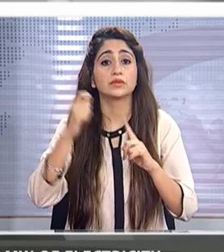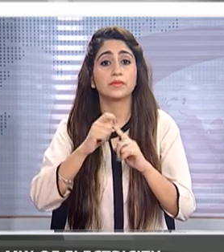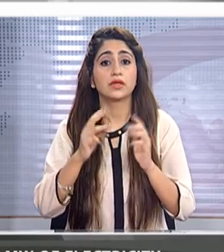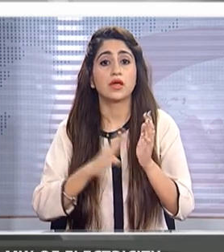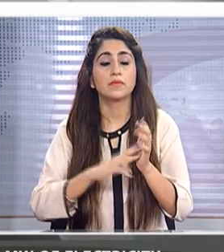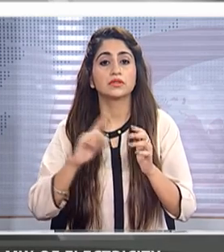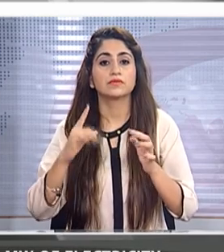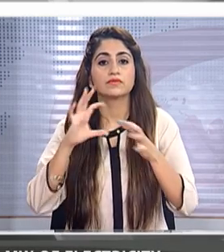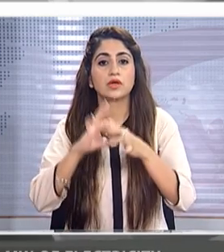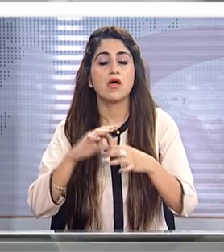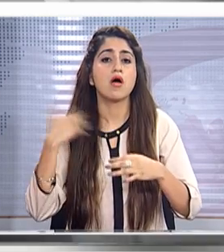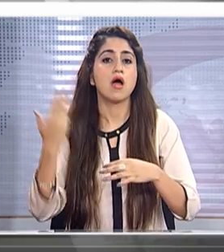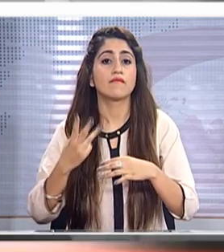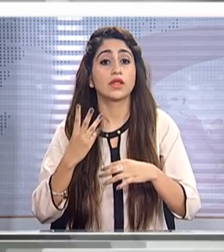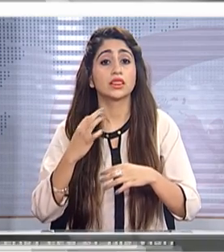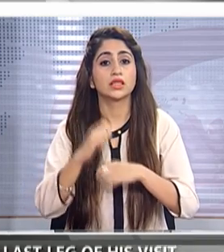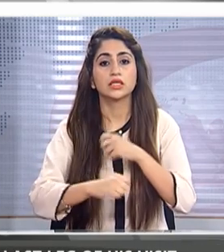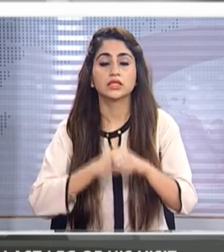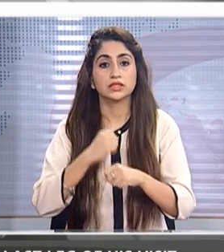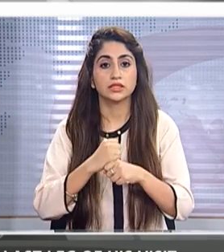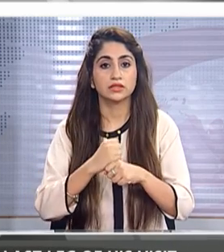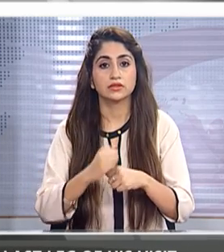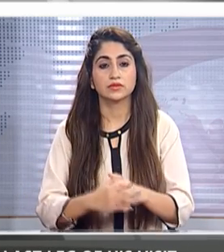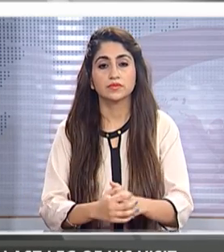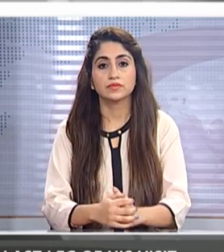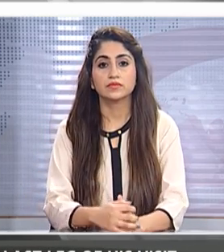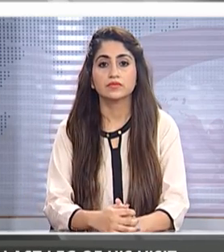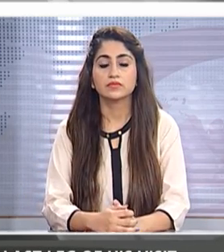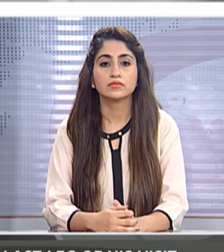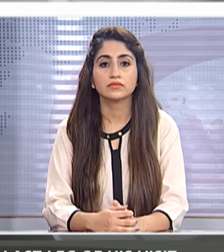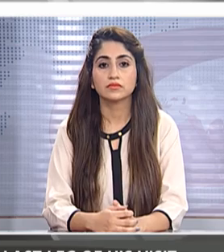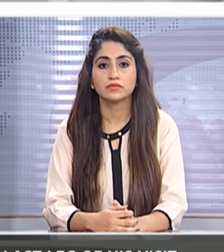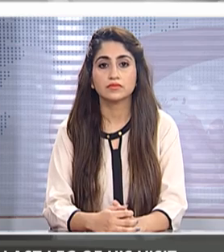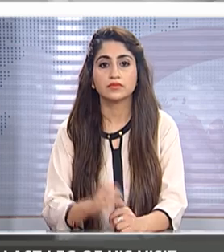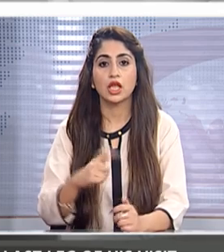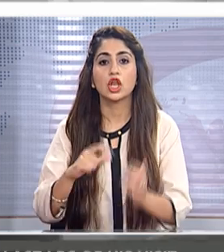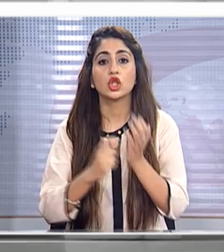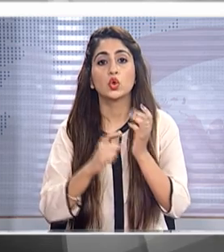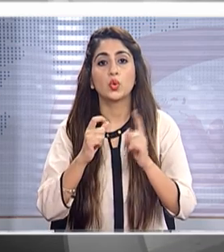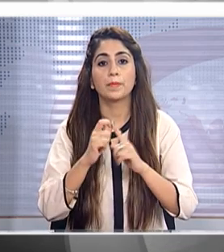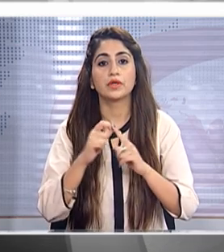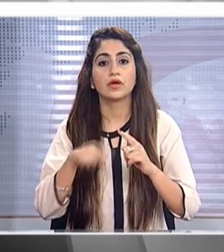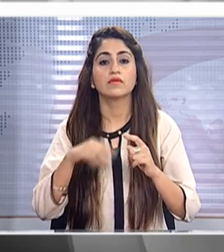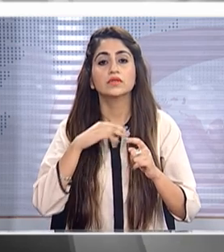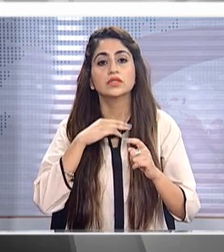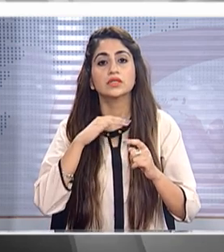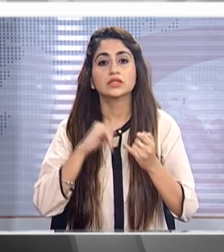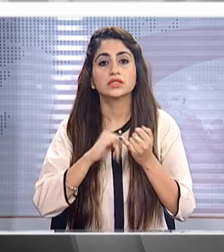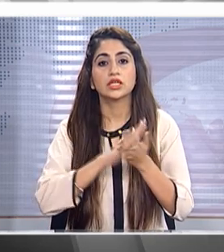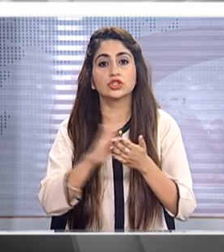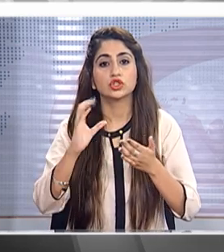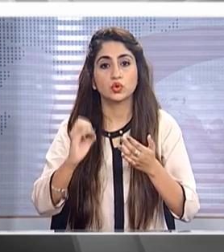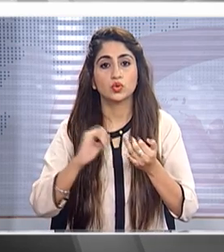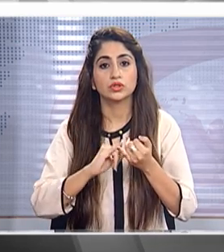ministerial bilateral visit to Mexico after 30 years. In Uttar Pradesh, cremation of SHO